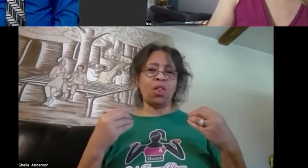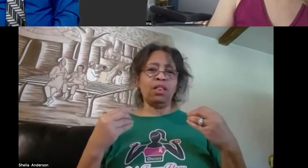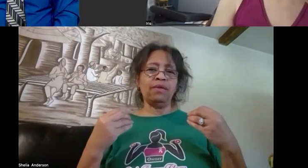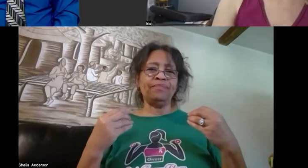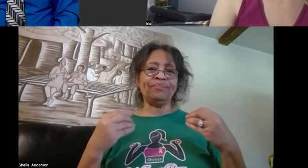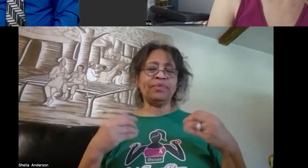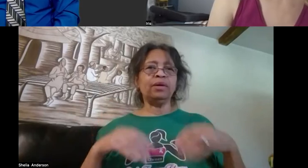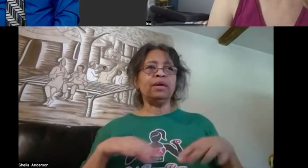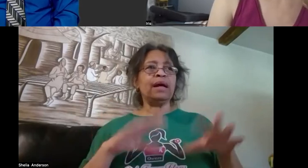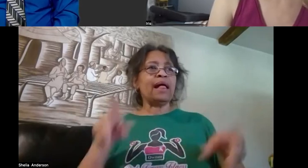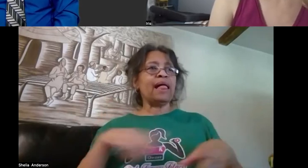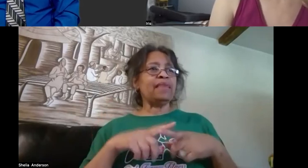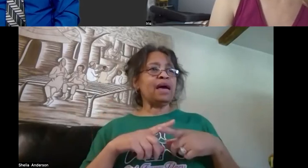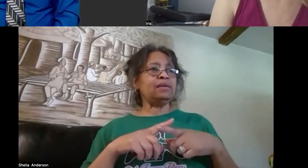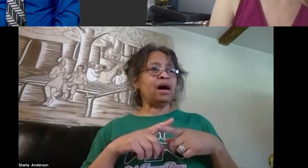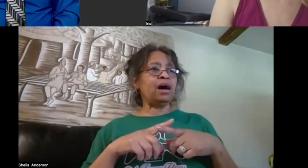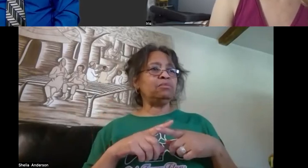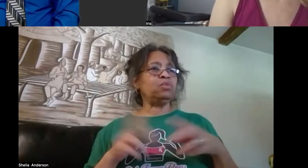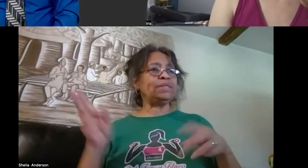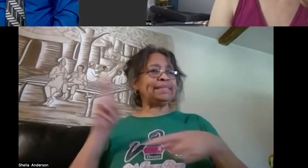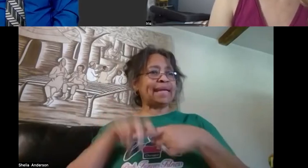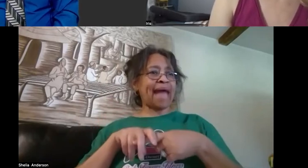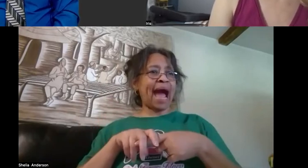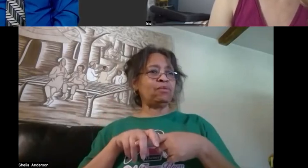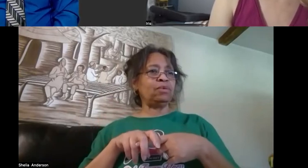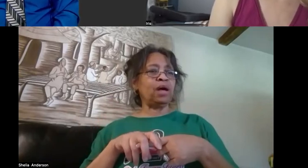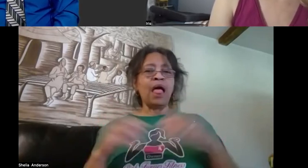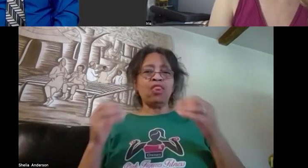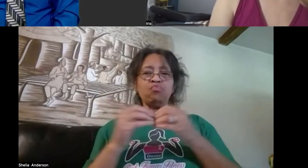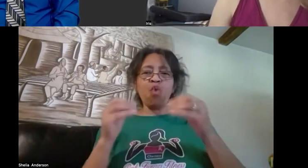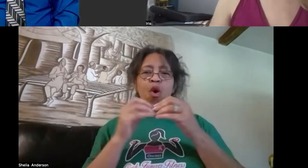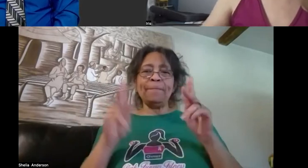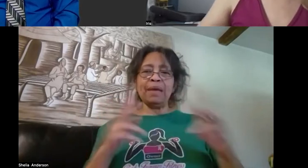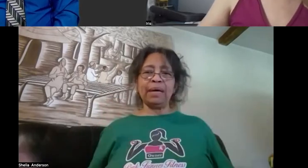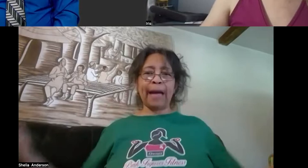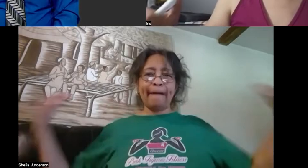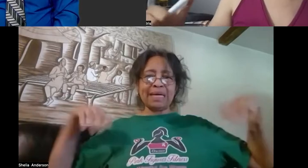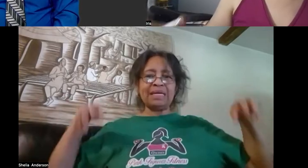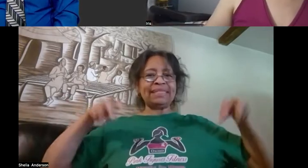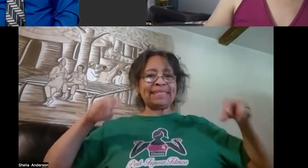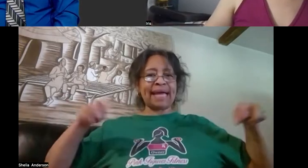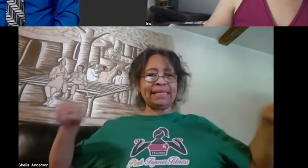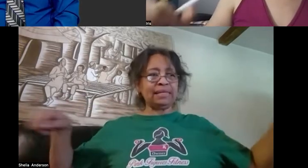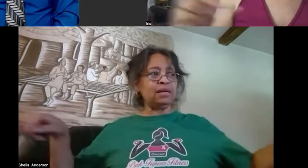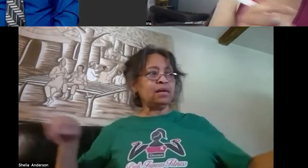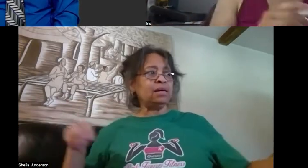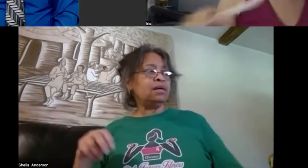beautiful. And then we step down. The more people come in, we